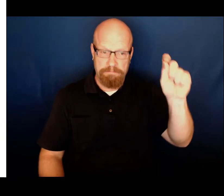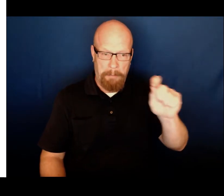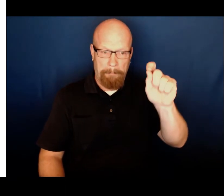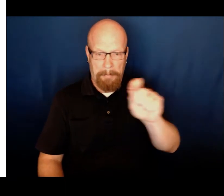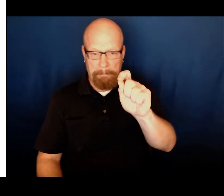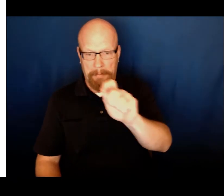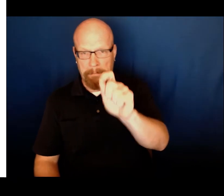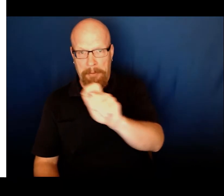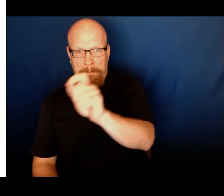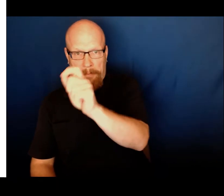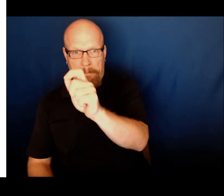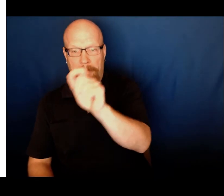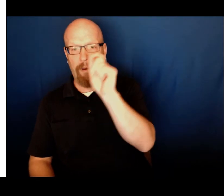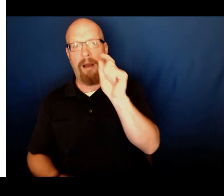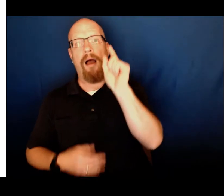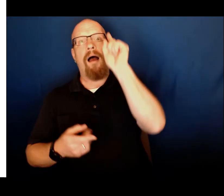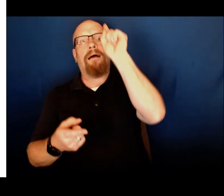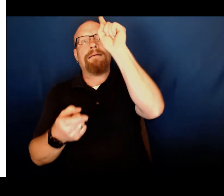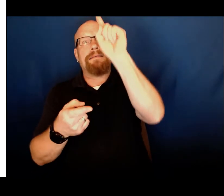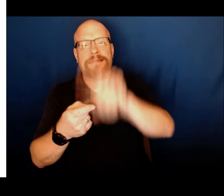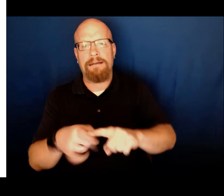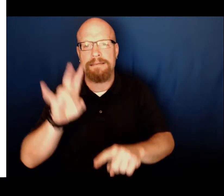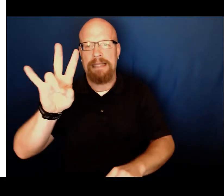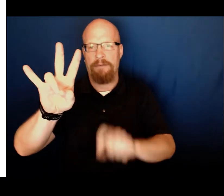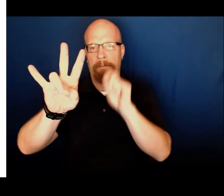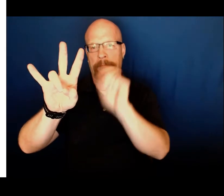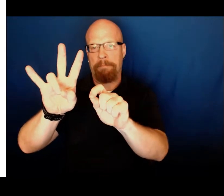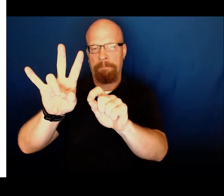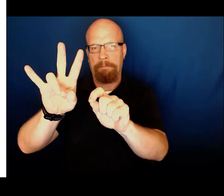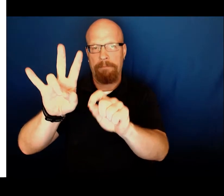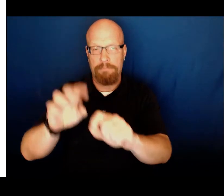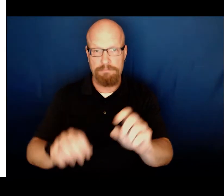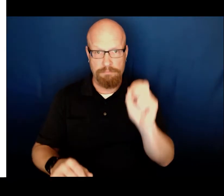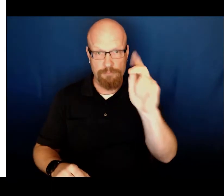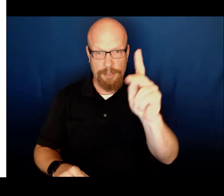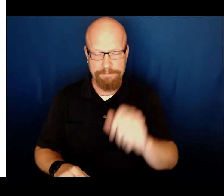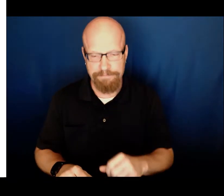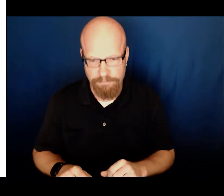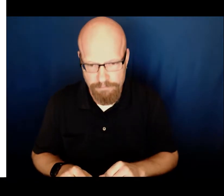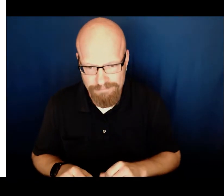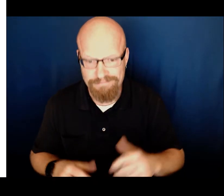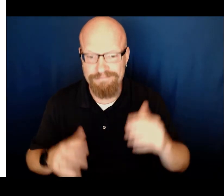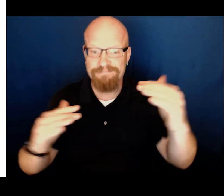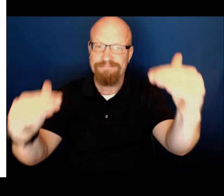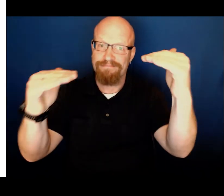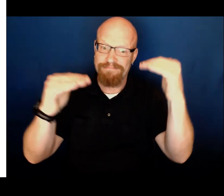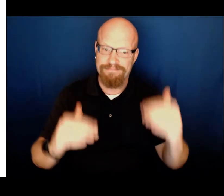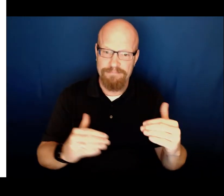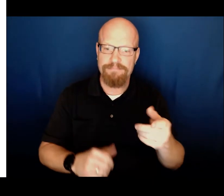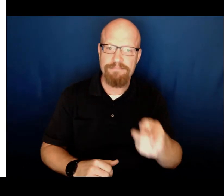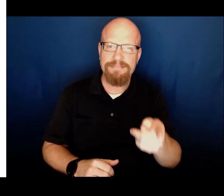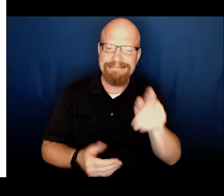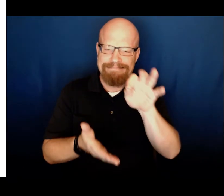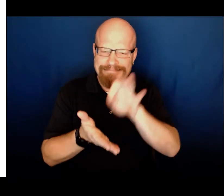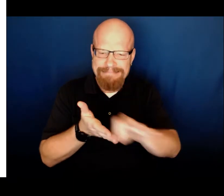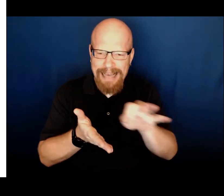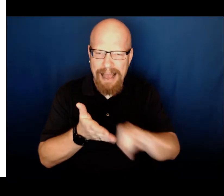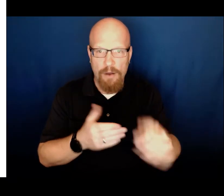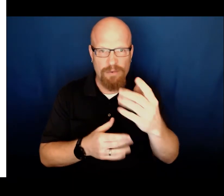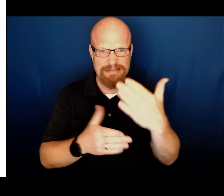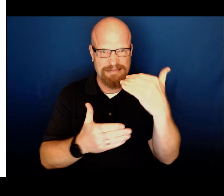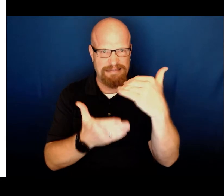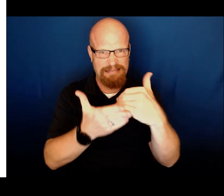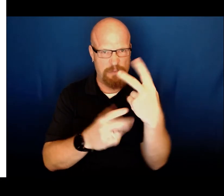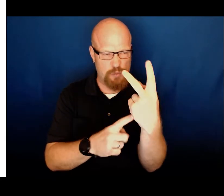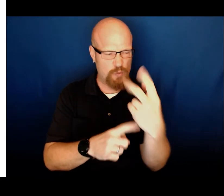so we moved it over a bunch of places until the digit 7, and we have 7 point something, 0.3.